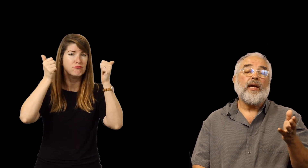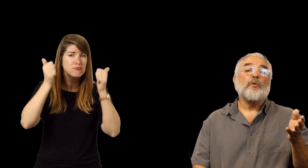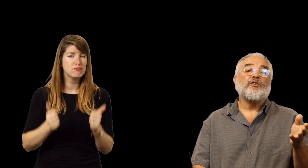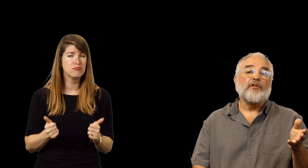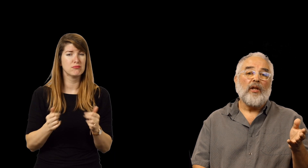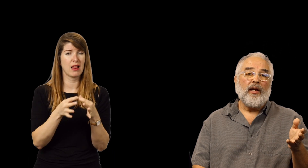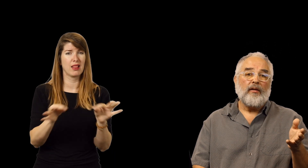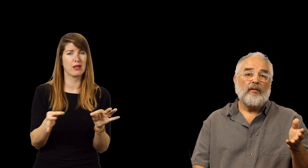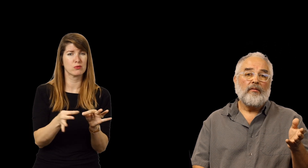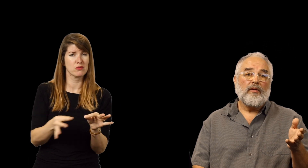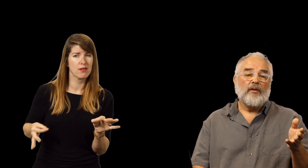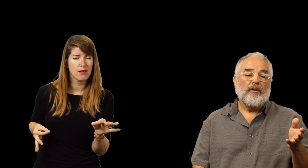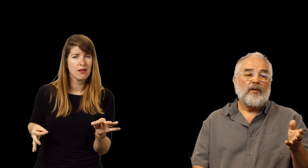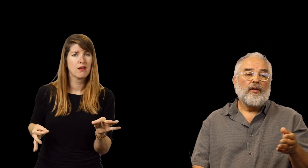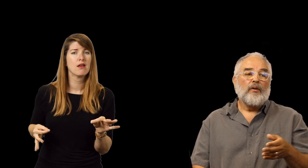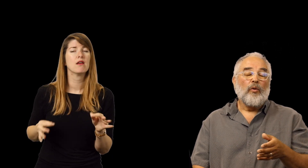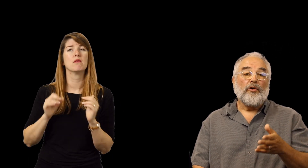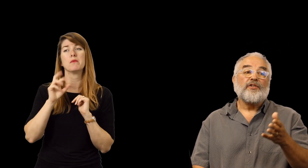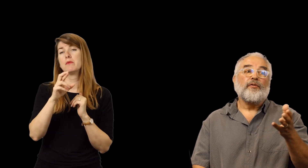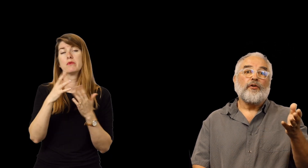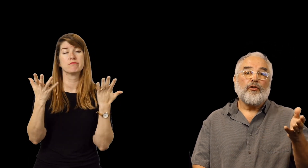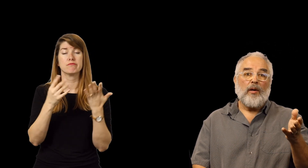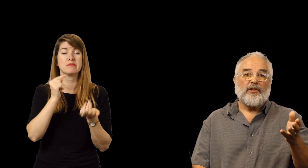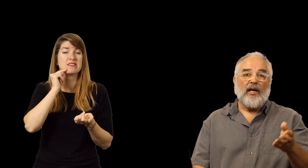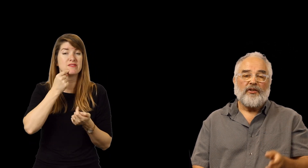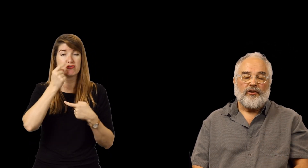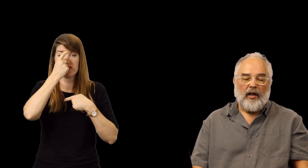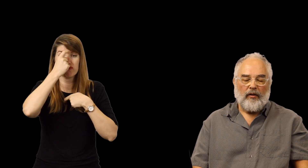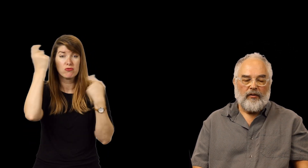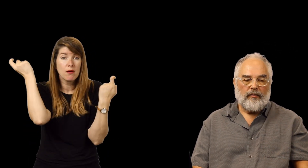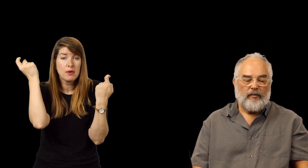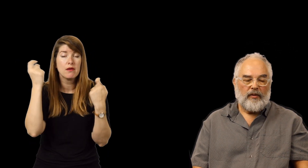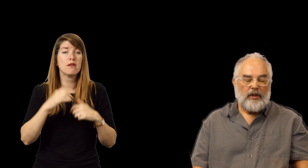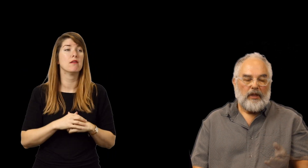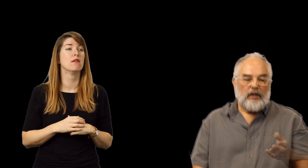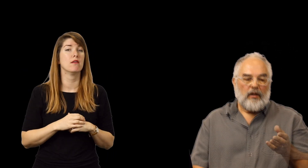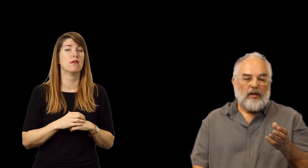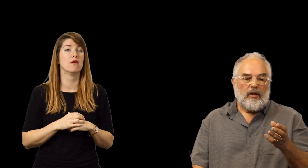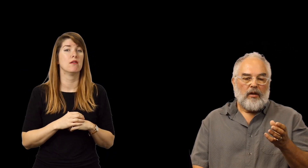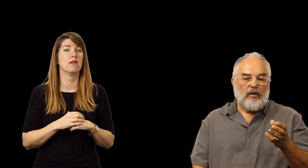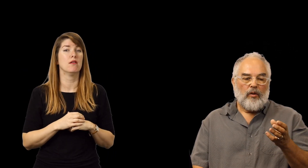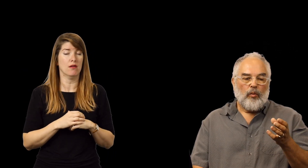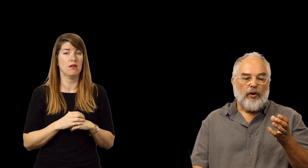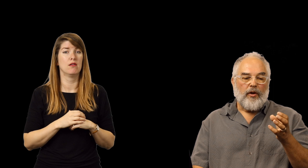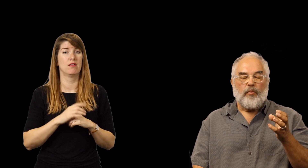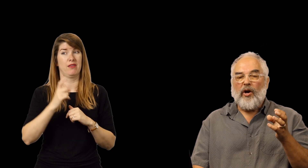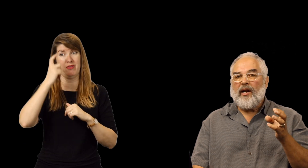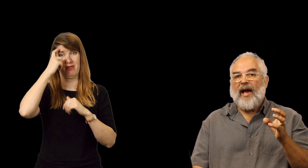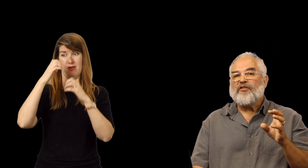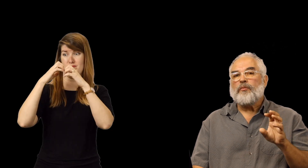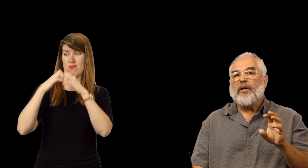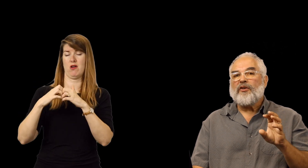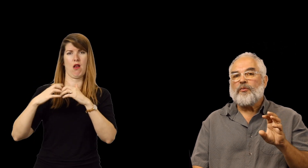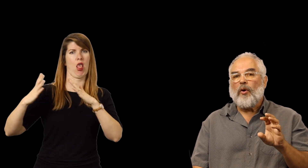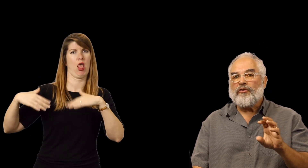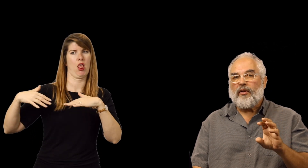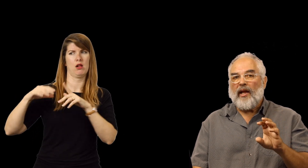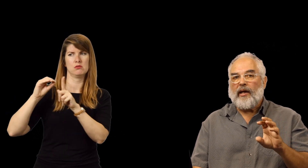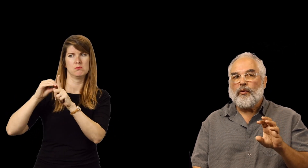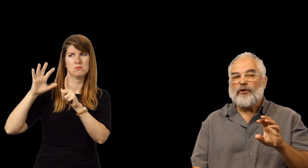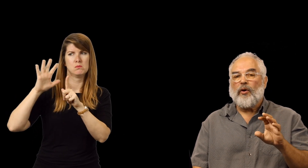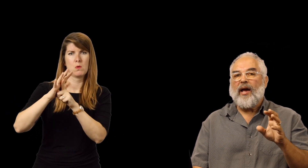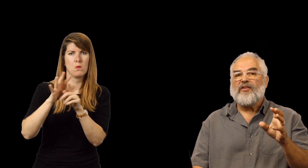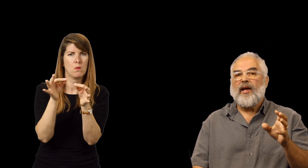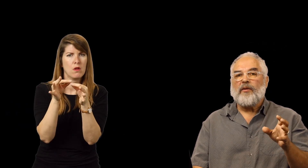whose language delayed, or a severe traumatized child, where their brain hasn't been exposed